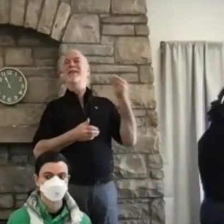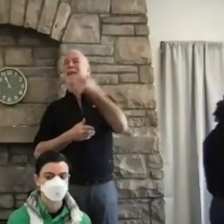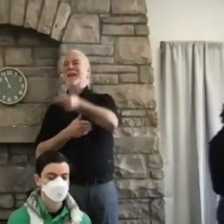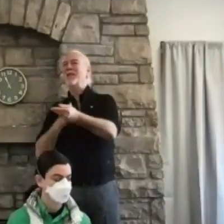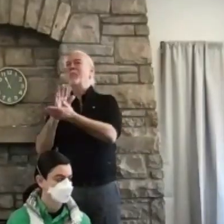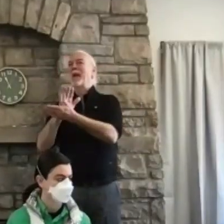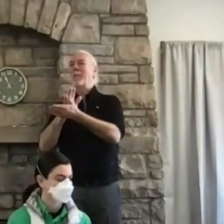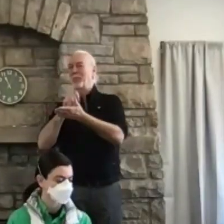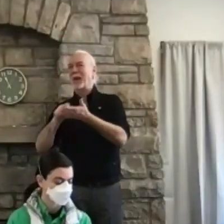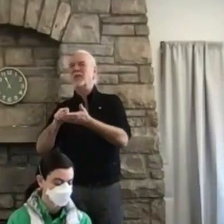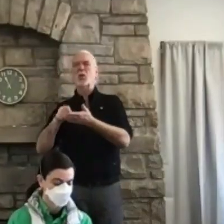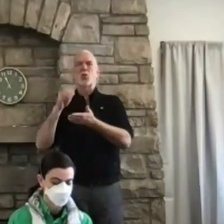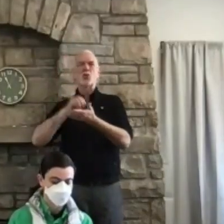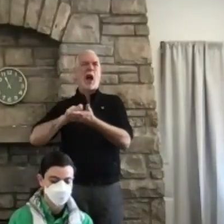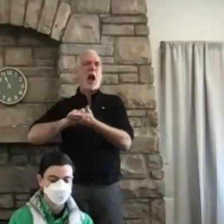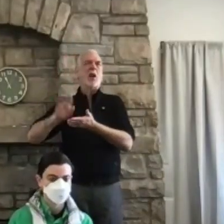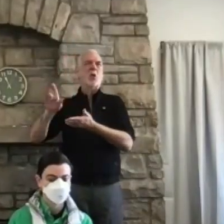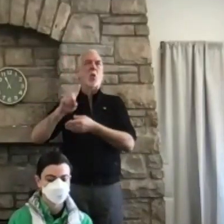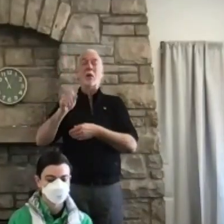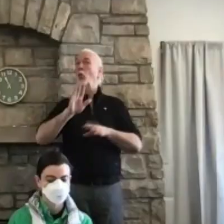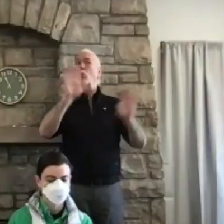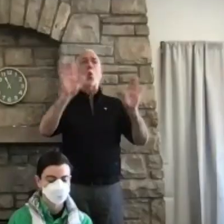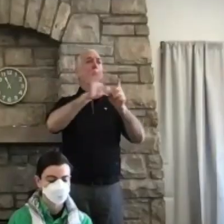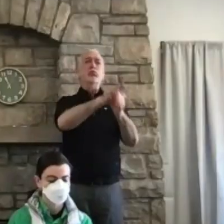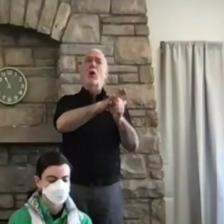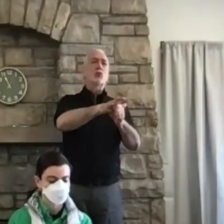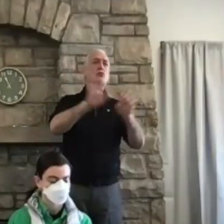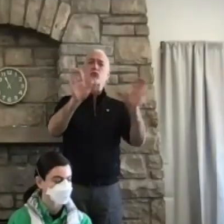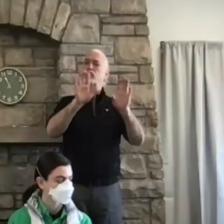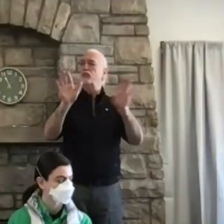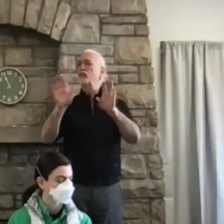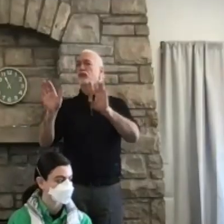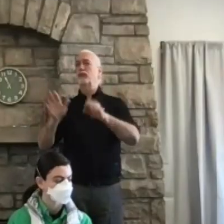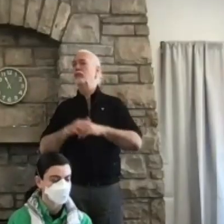in a notepad for questions. No pressure though, of course.